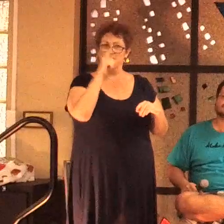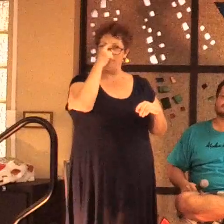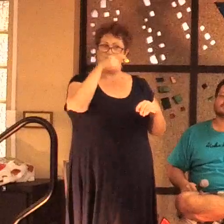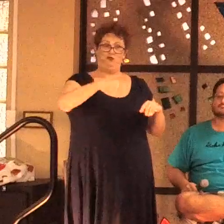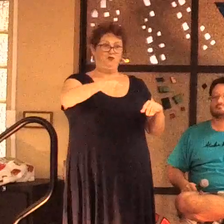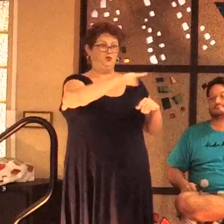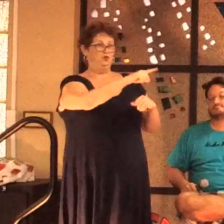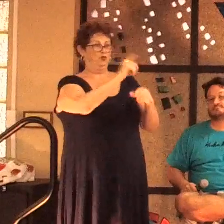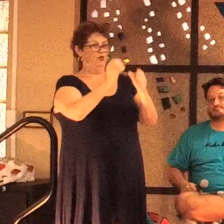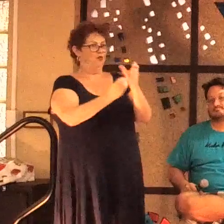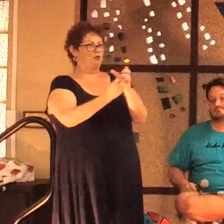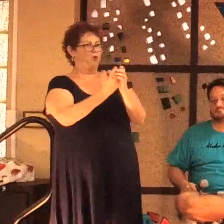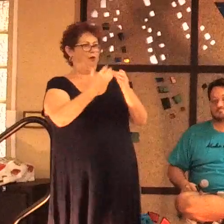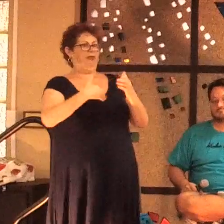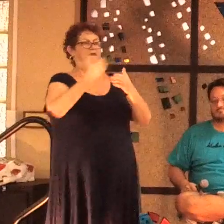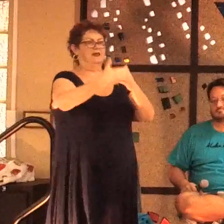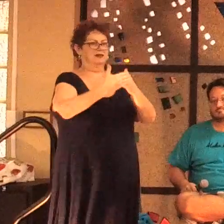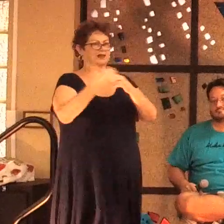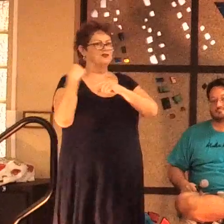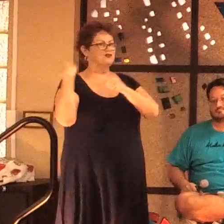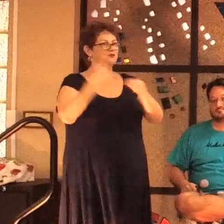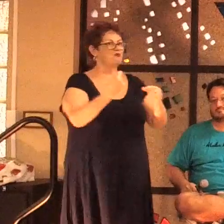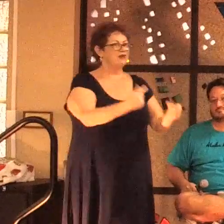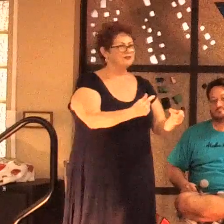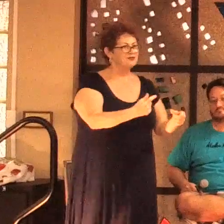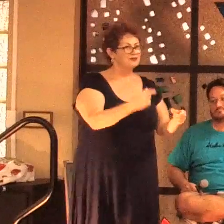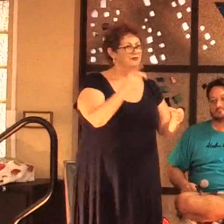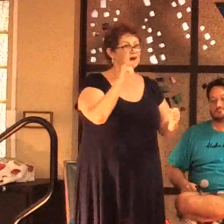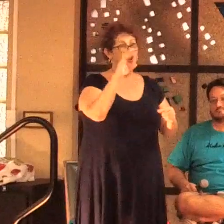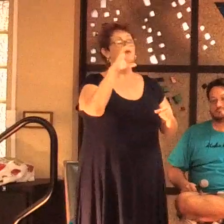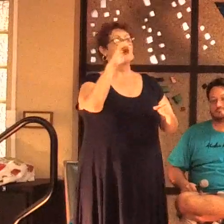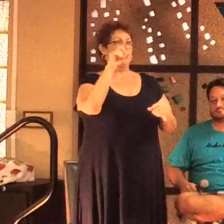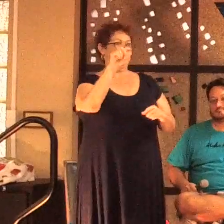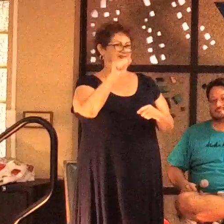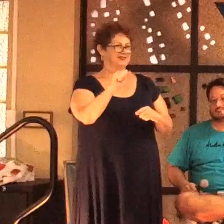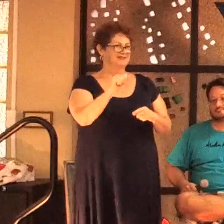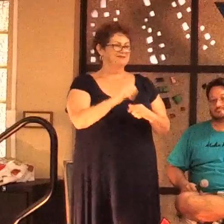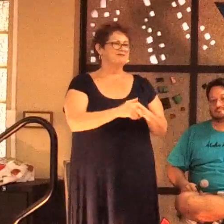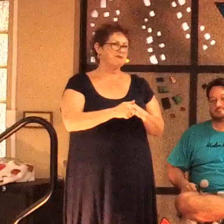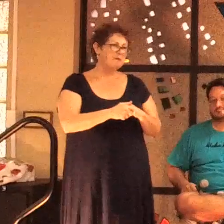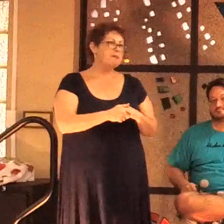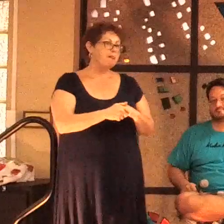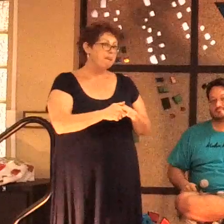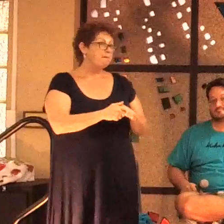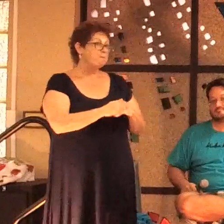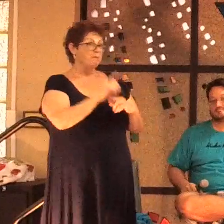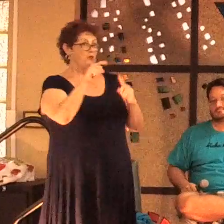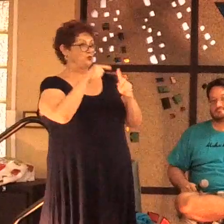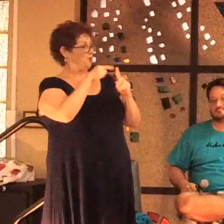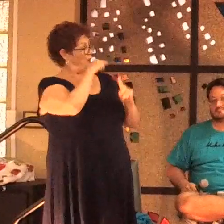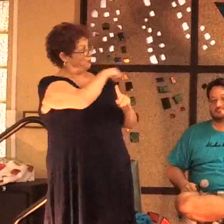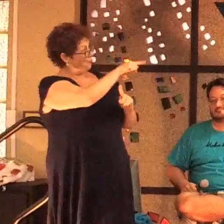it's a wonderful experience for you to grow, to become the next generation.